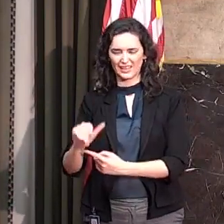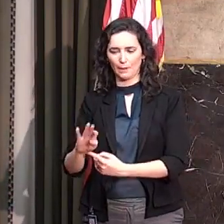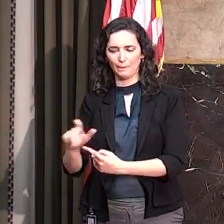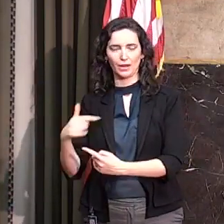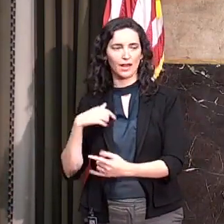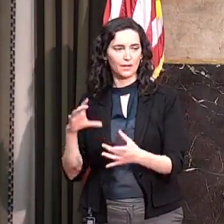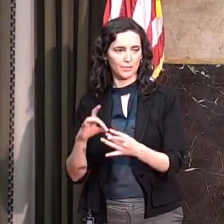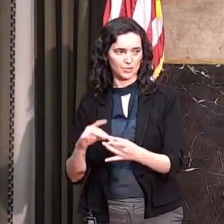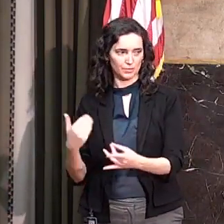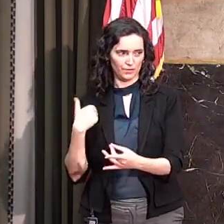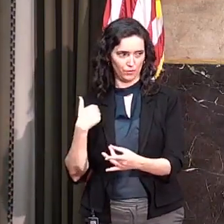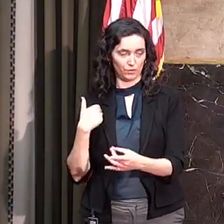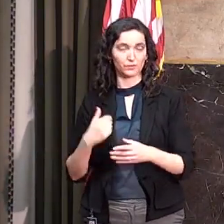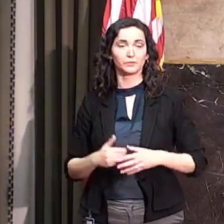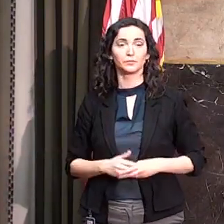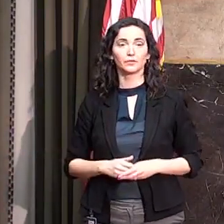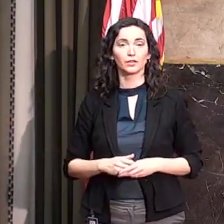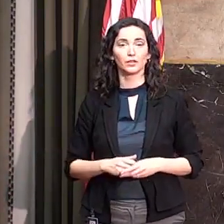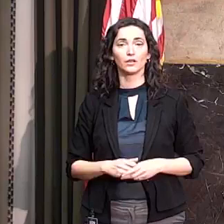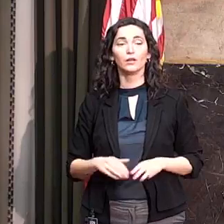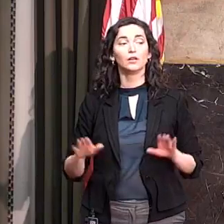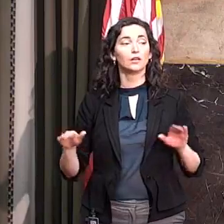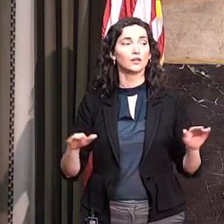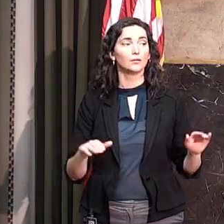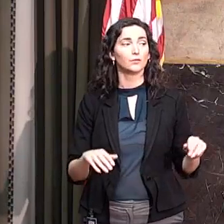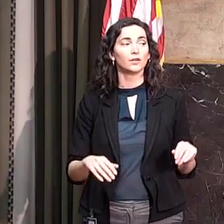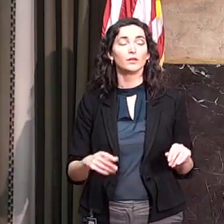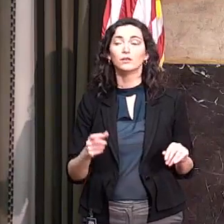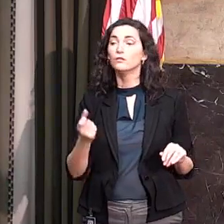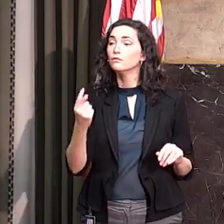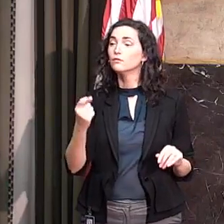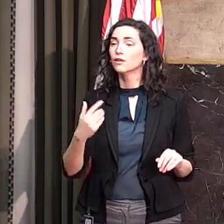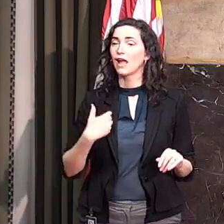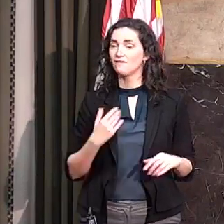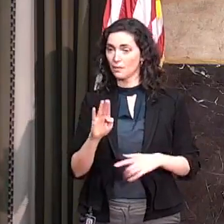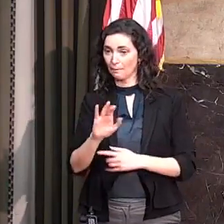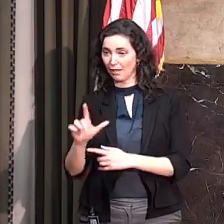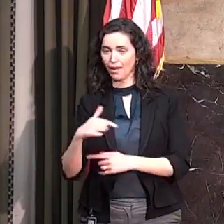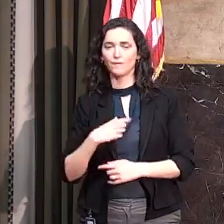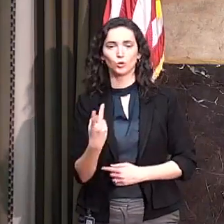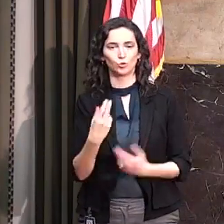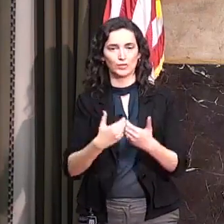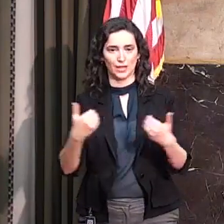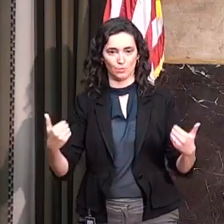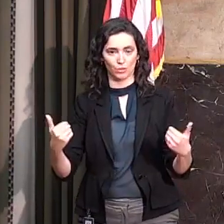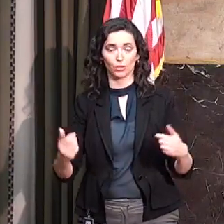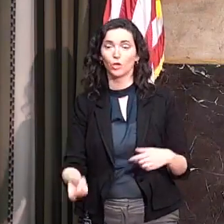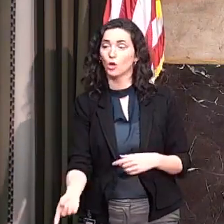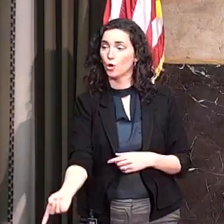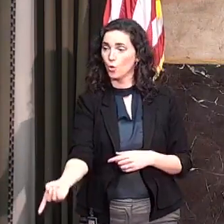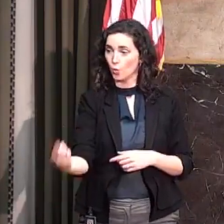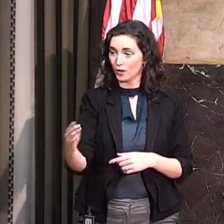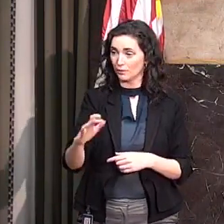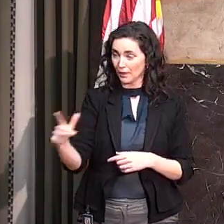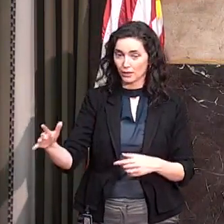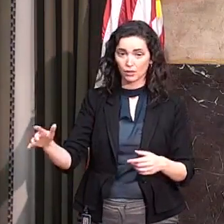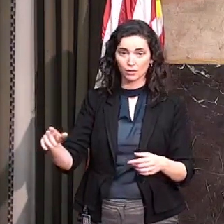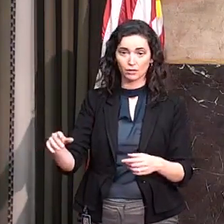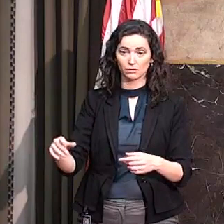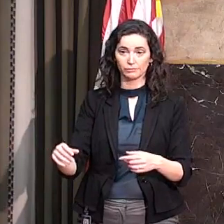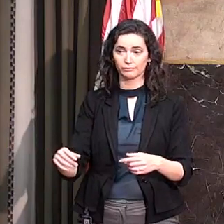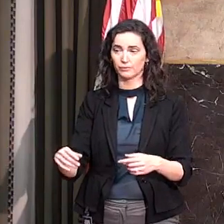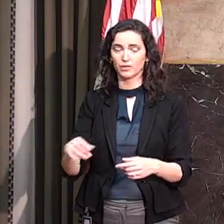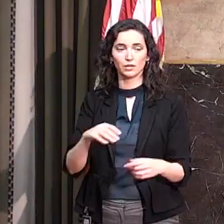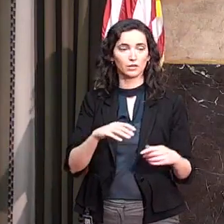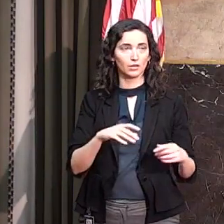and neither, those are two separate bills, by the way, so not a single bill has received a majority vote in either